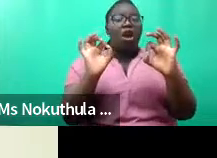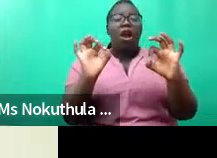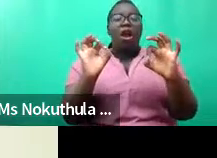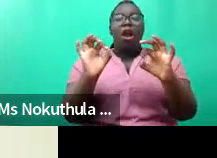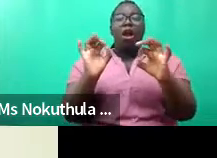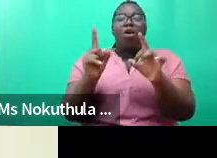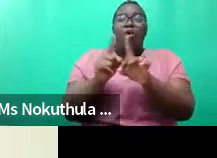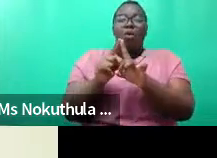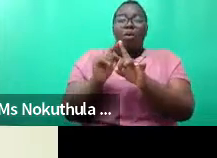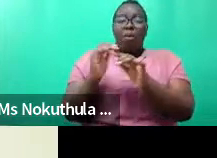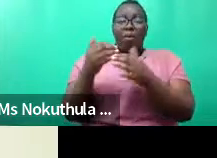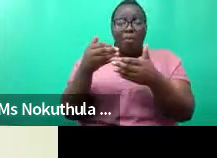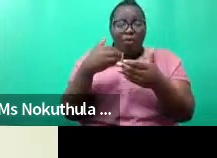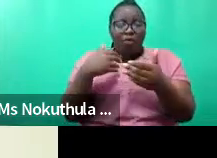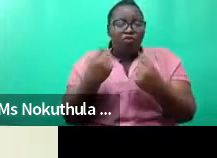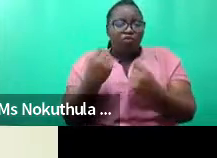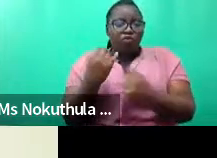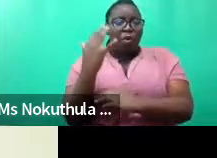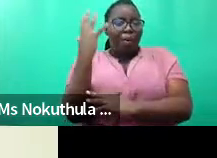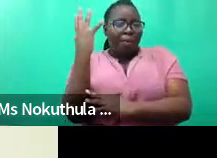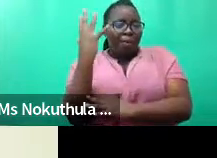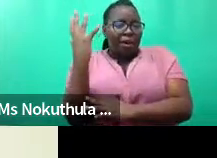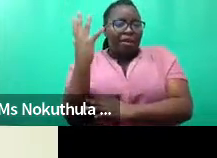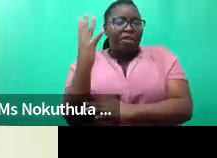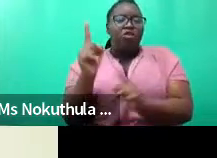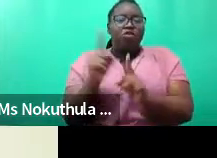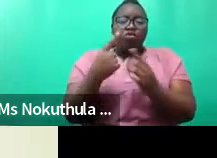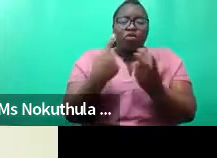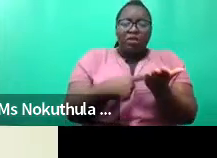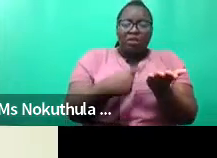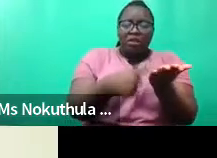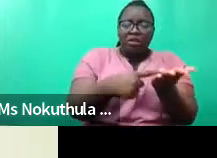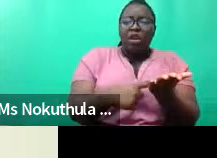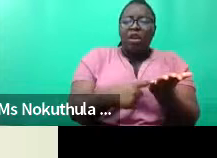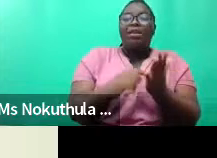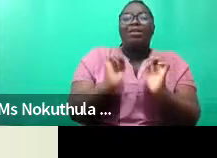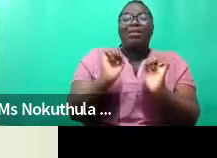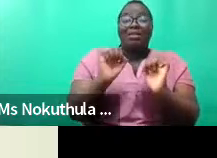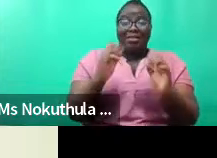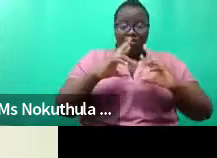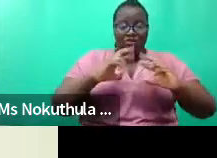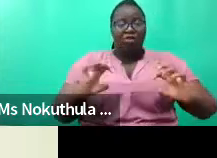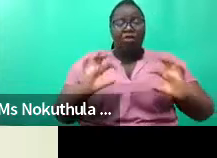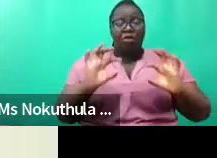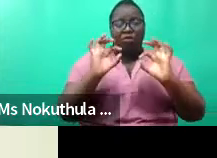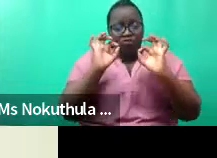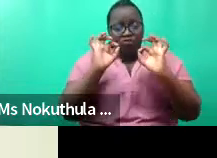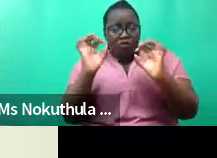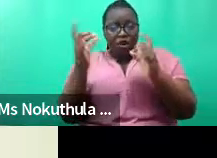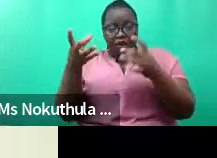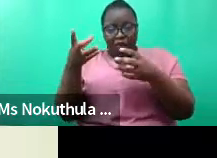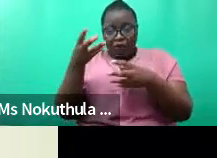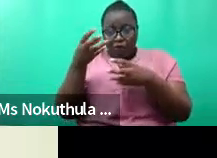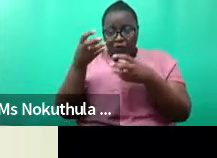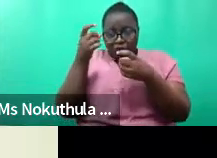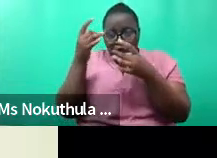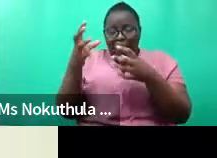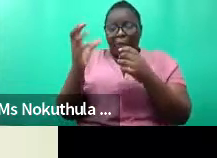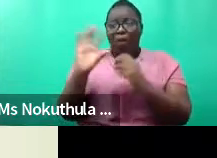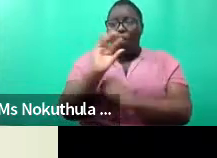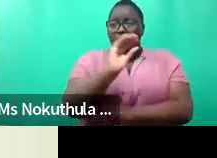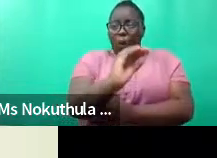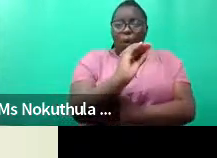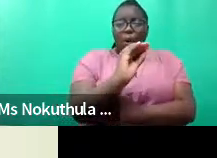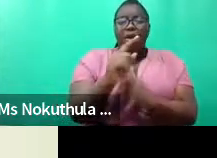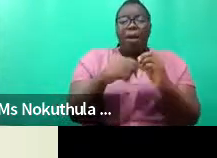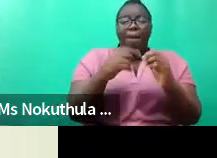came, they presented themselves for the focus group discussions. They were well informed about the study and,